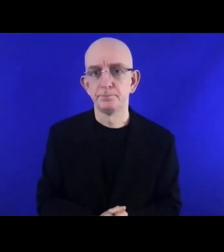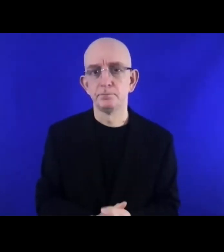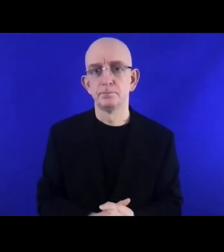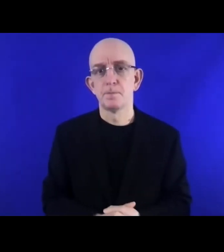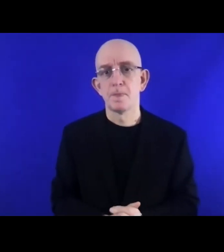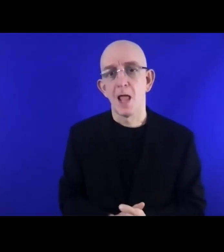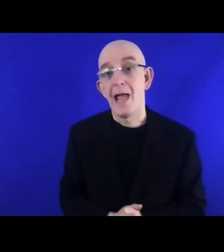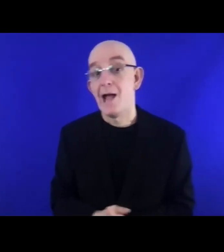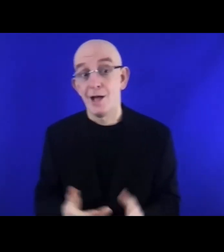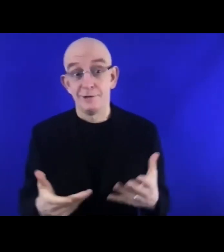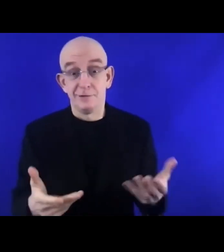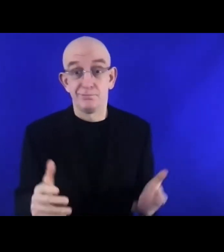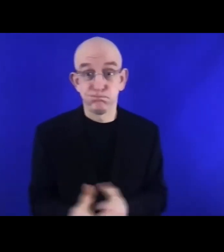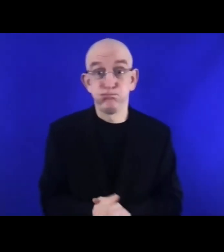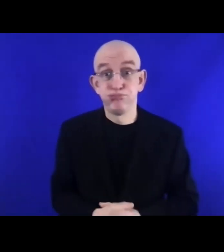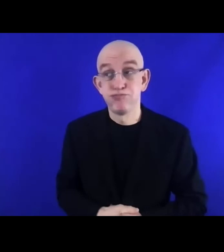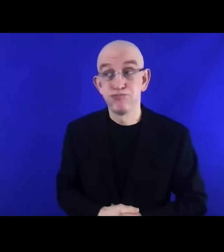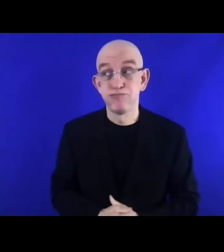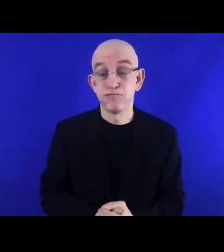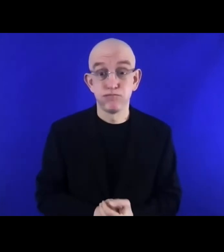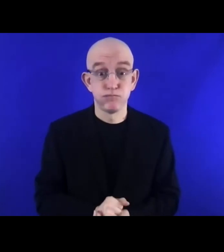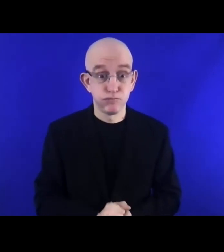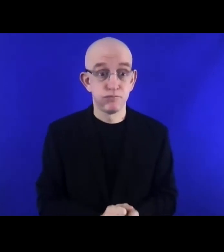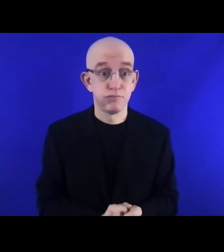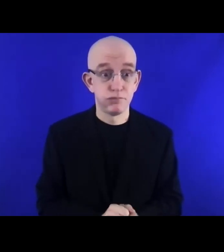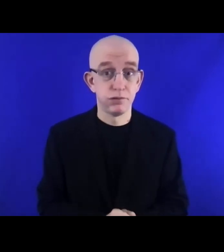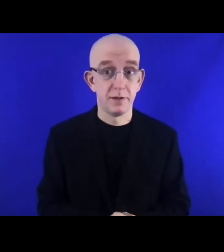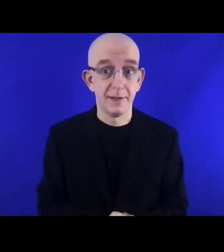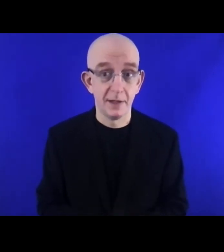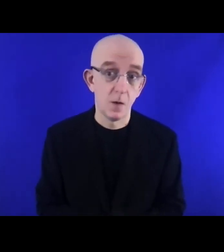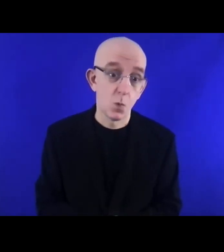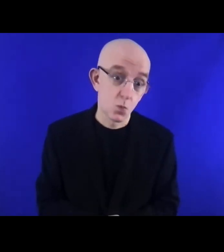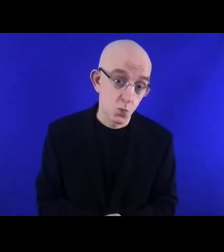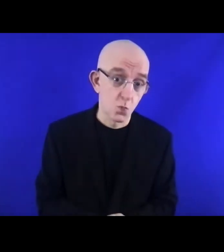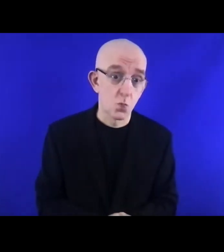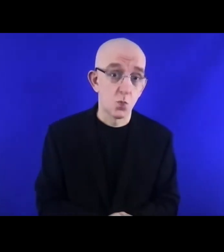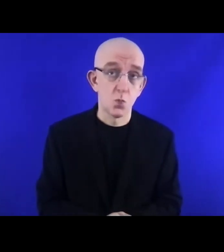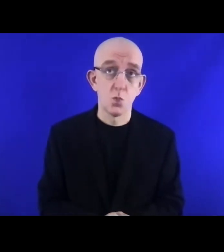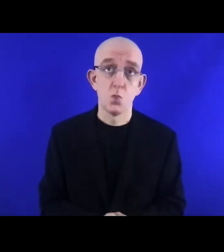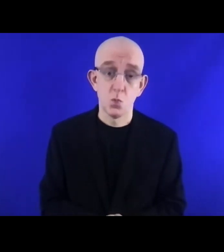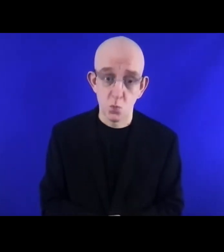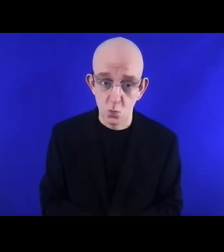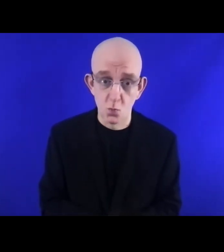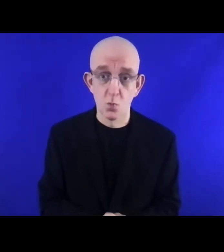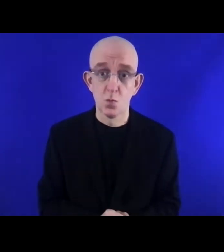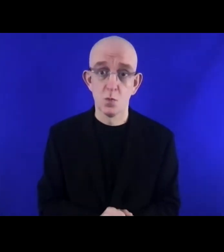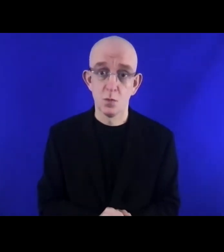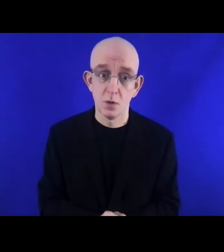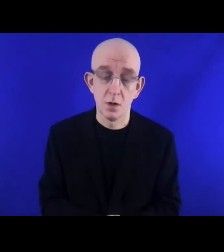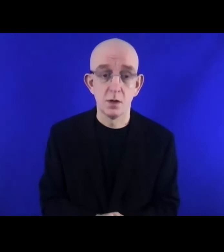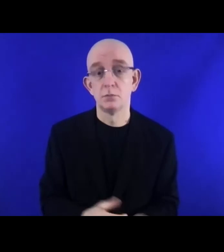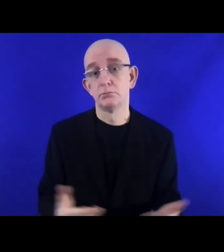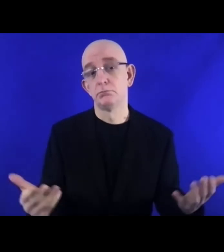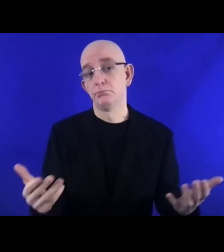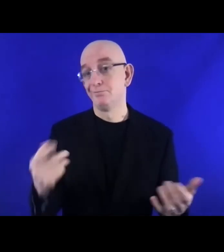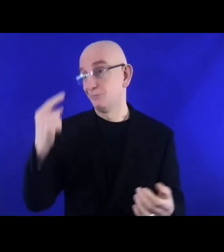I think the society and the country and wherever we live, they